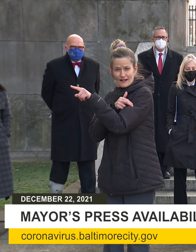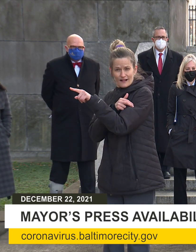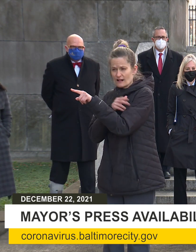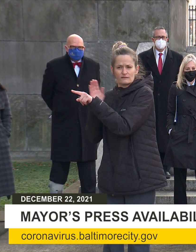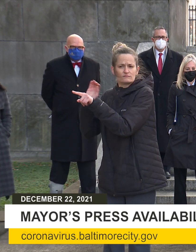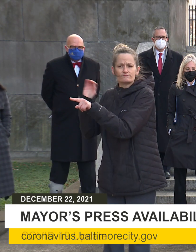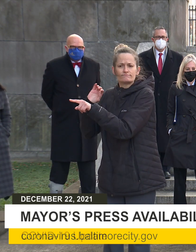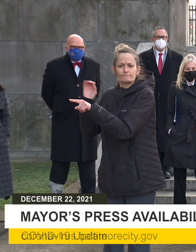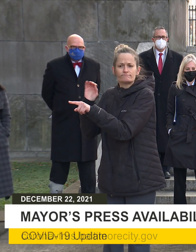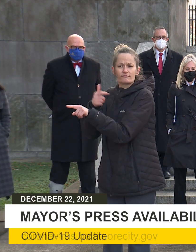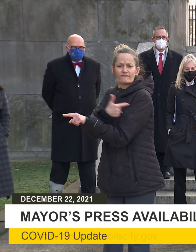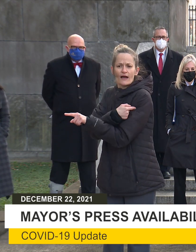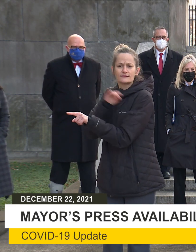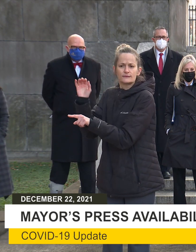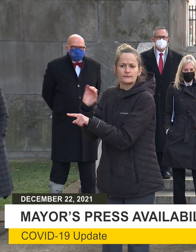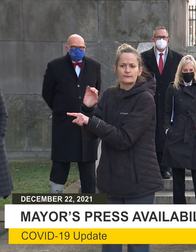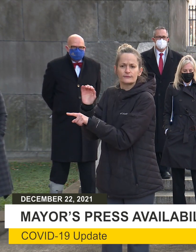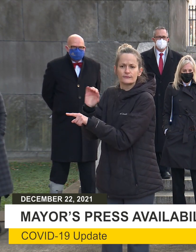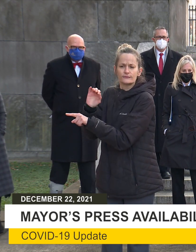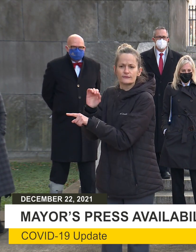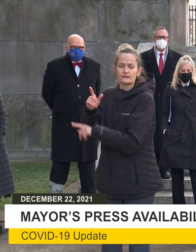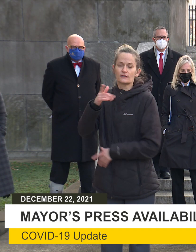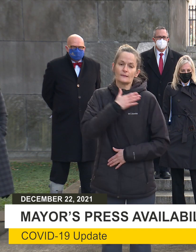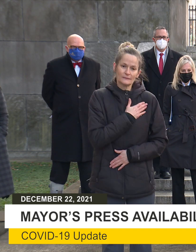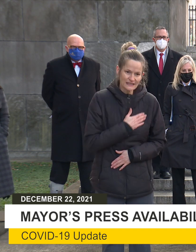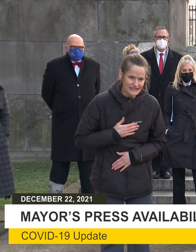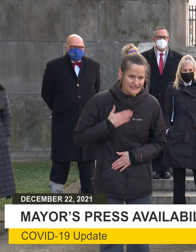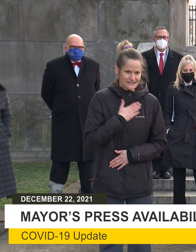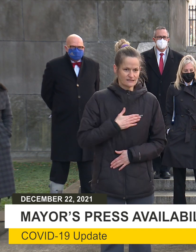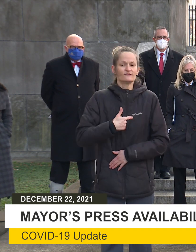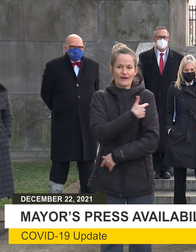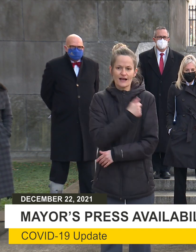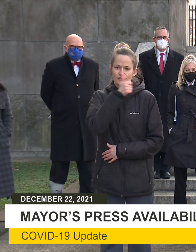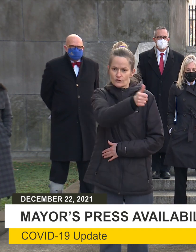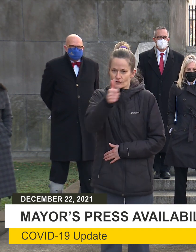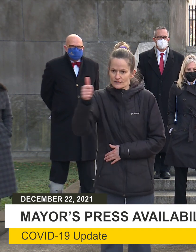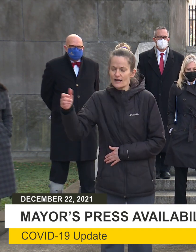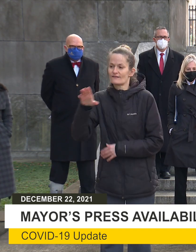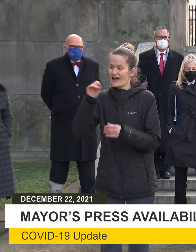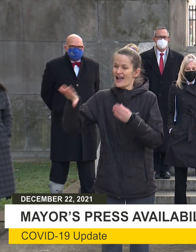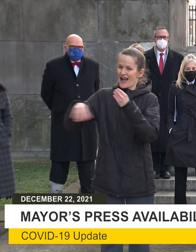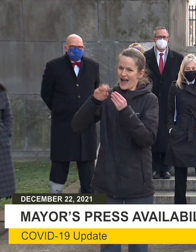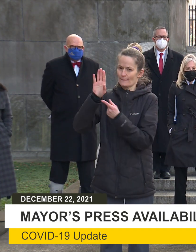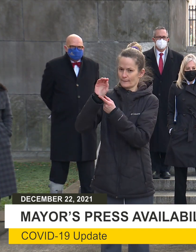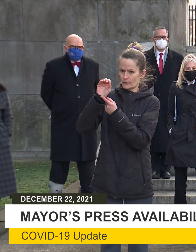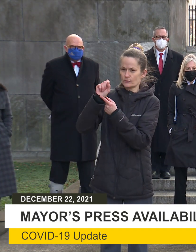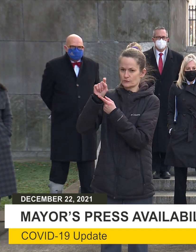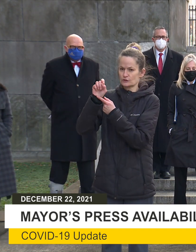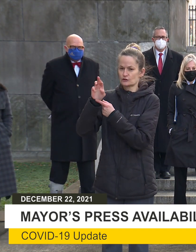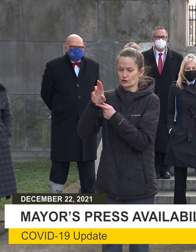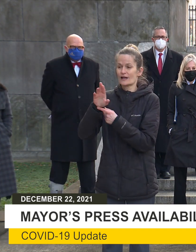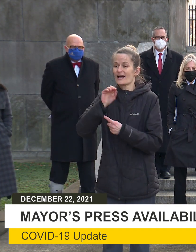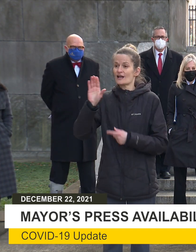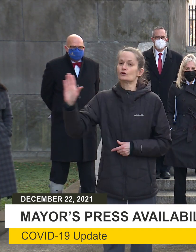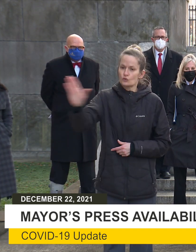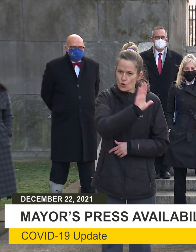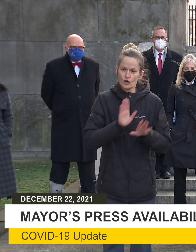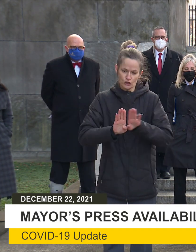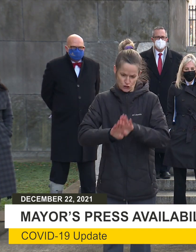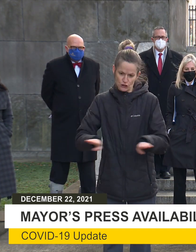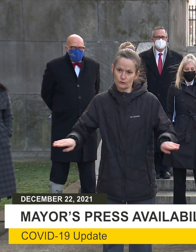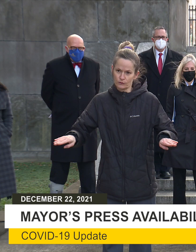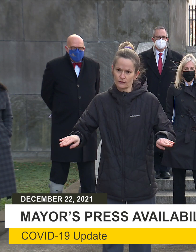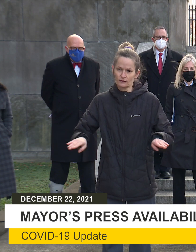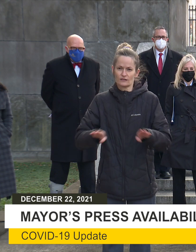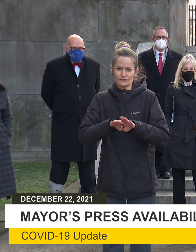get yourself vaccinated and boosted. Get your children vaccinated so that we can be together, be healthy, and